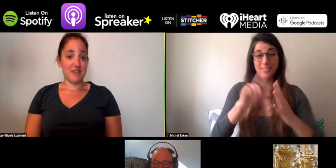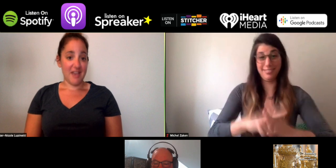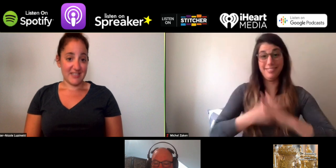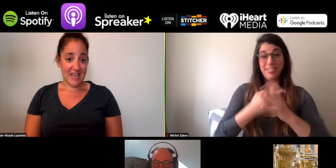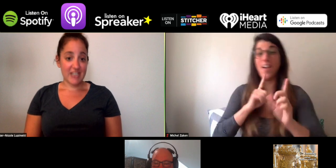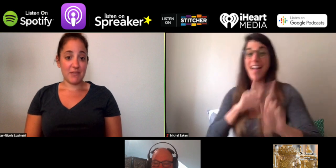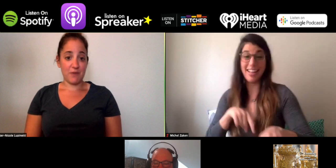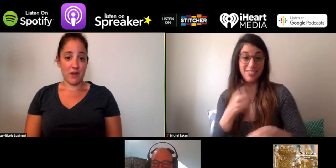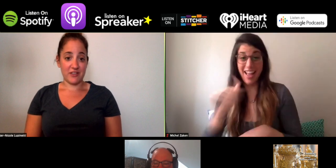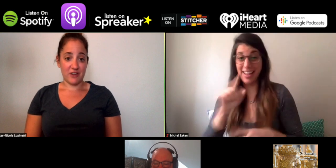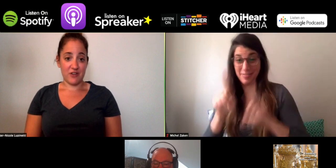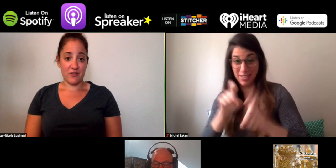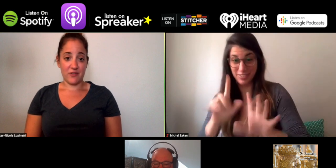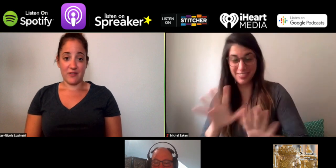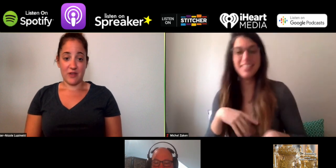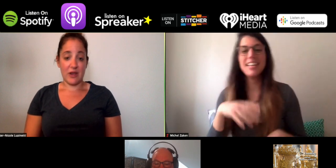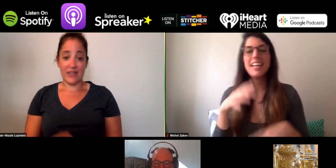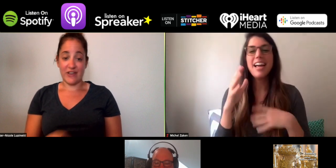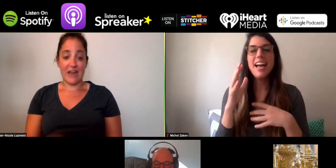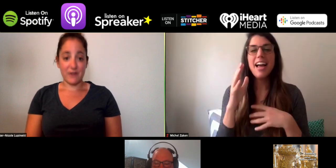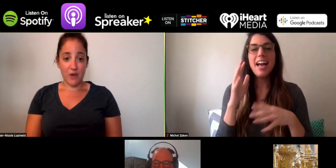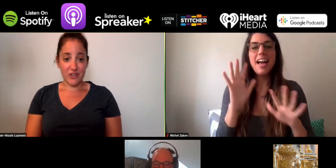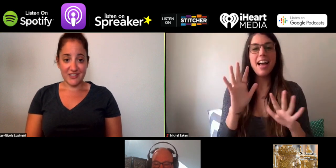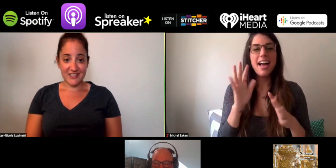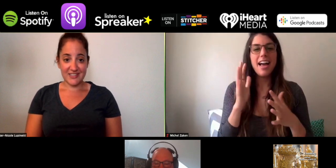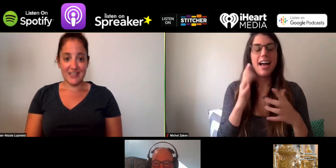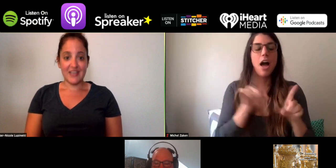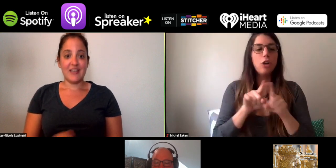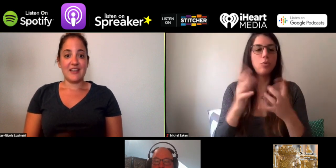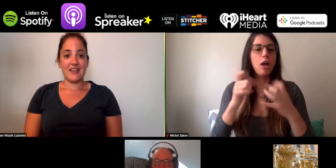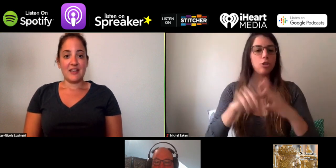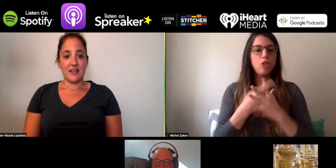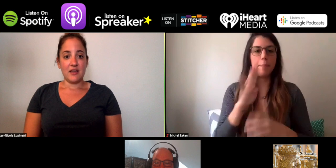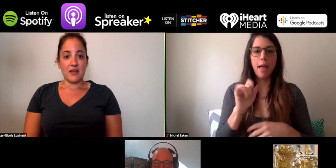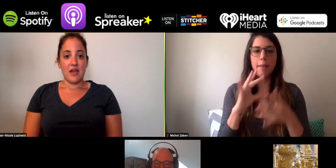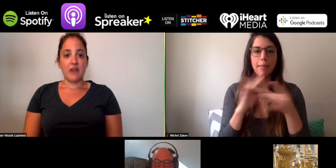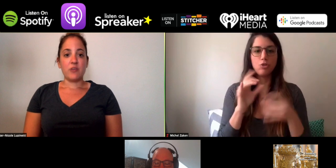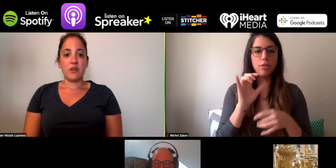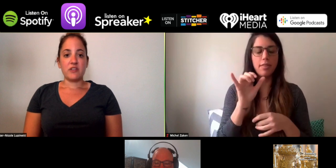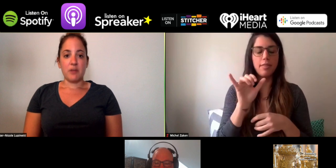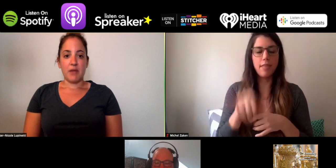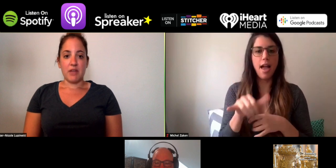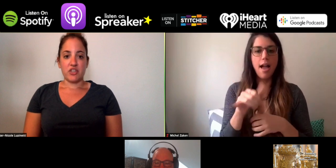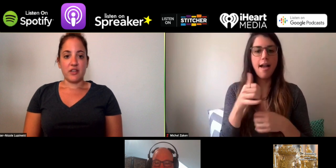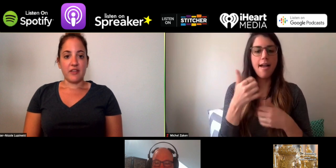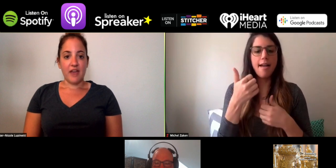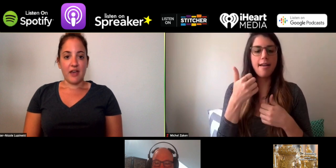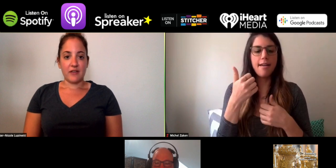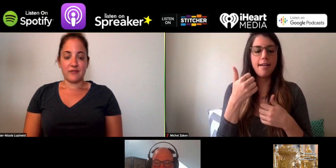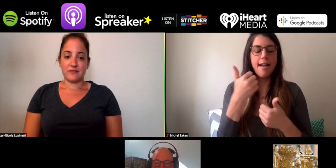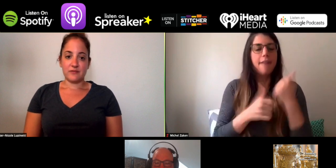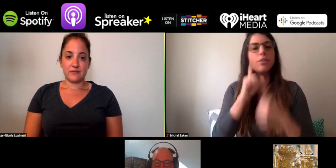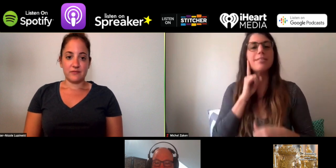So yes, actually, before I start answering any of your questions, I also want to start by mentioning